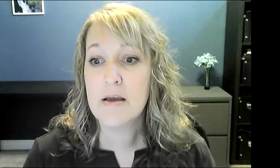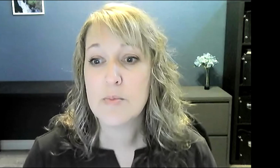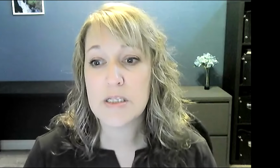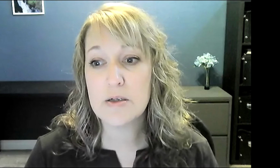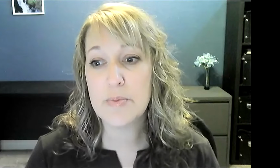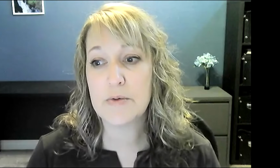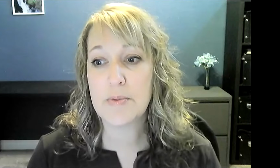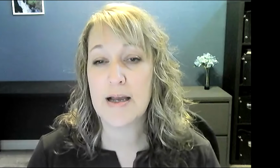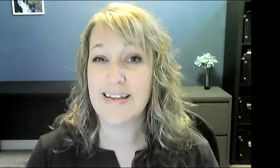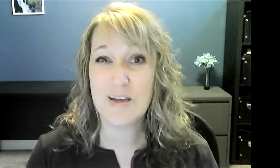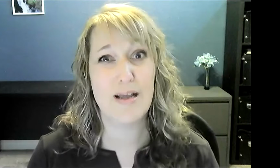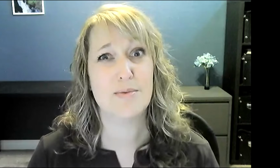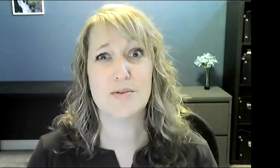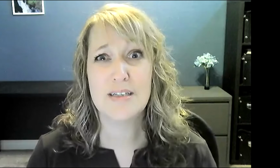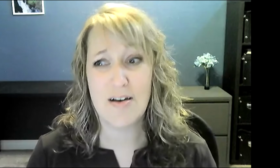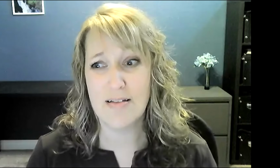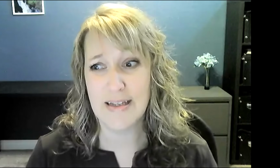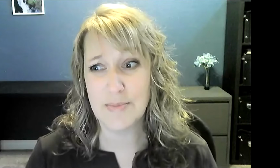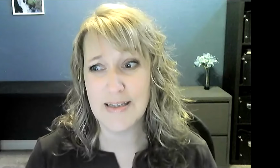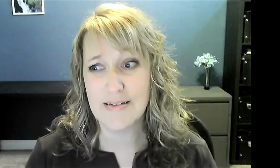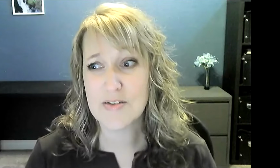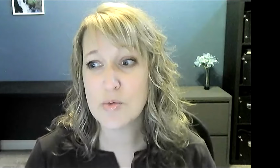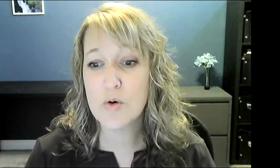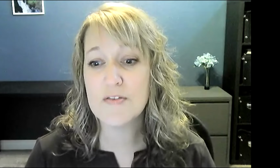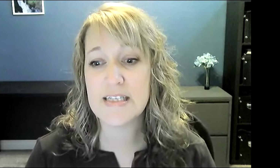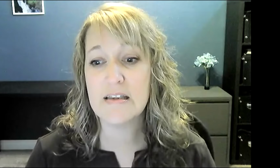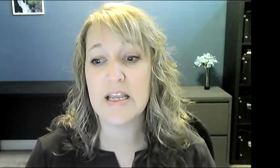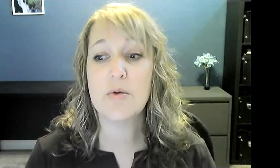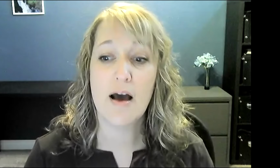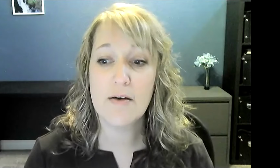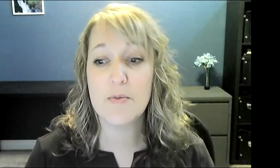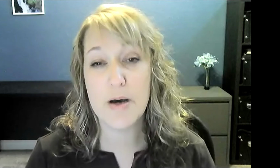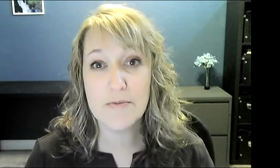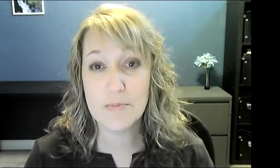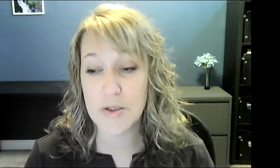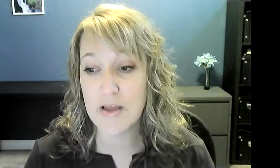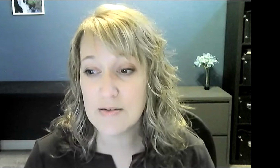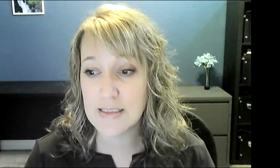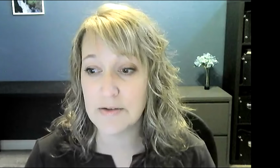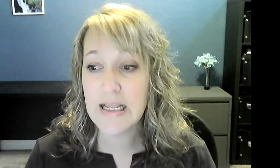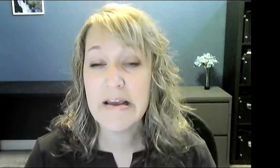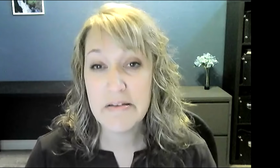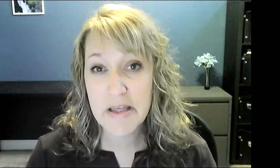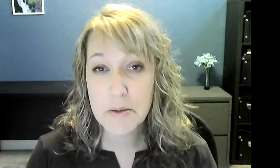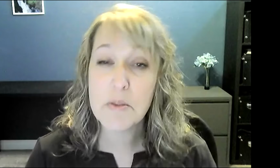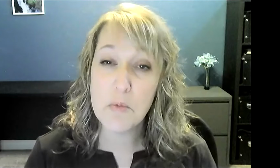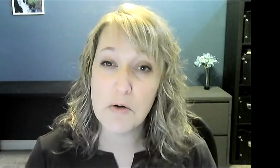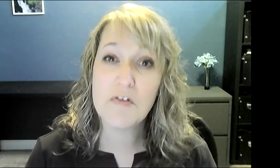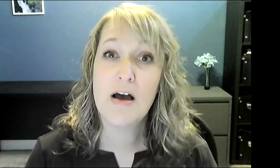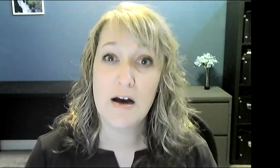but the little pig replied that he would absolutely not let him in. So the wolf said that he would huff and puff and blow the house down. And then the wolf huffed